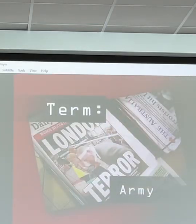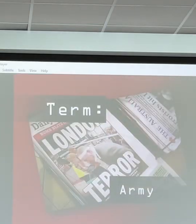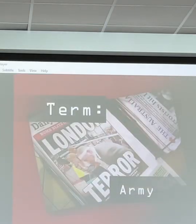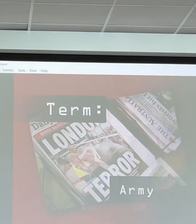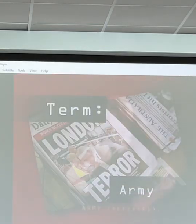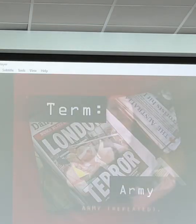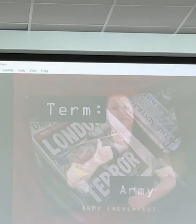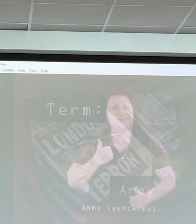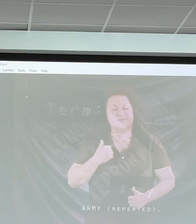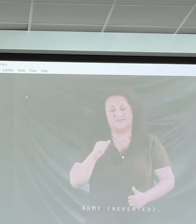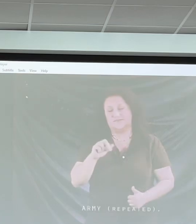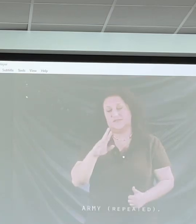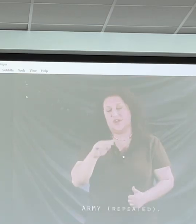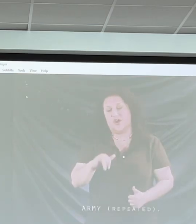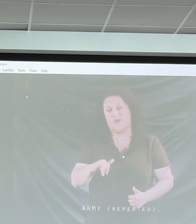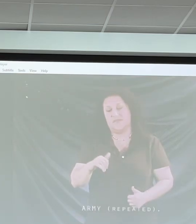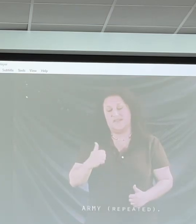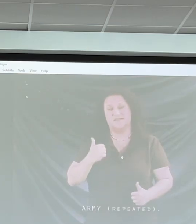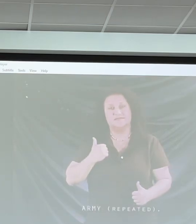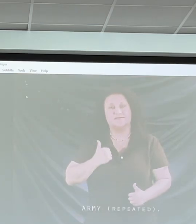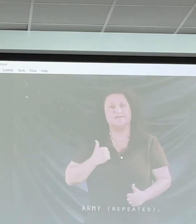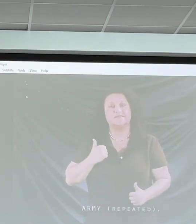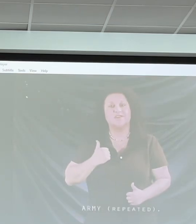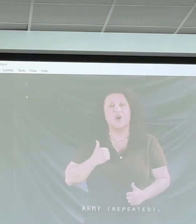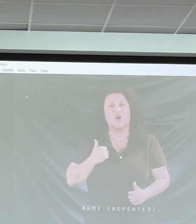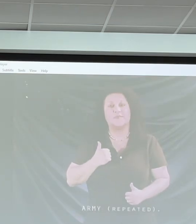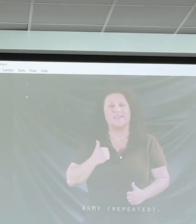Army. Army. Army.